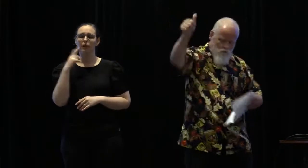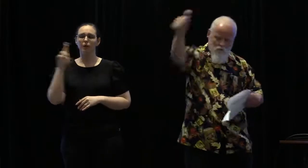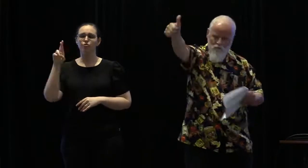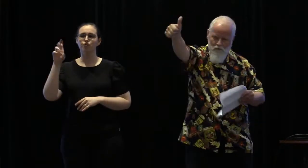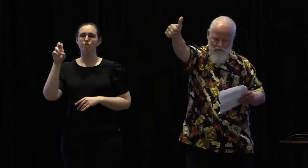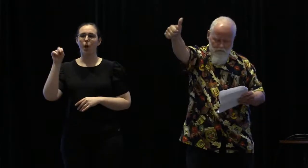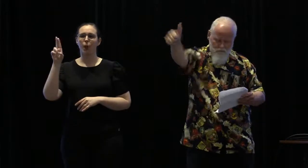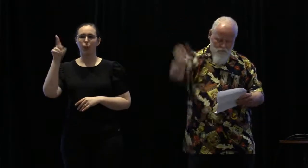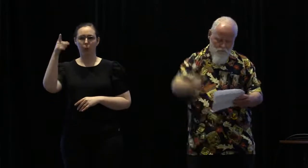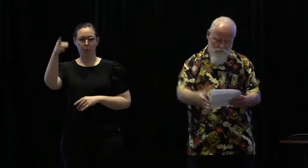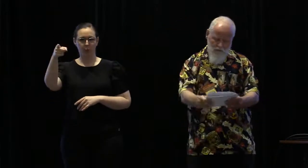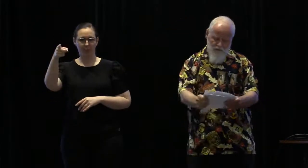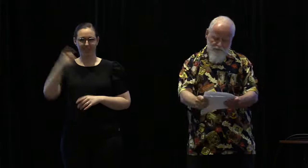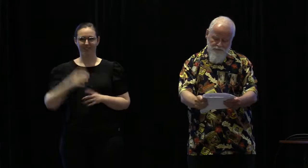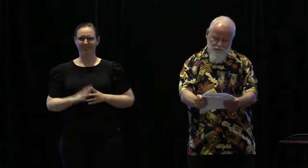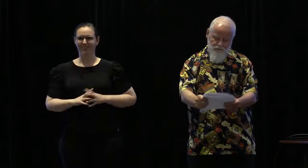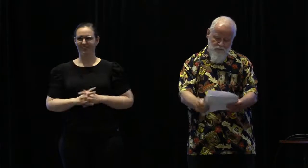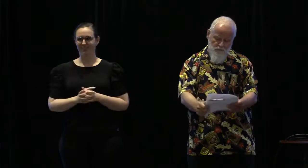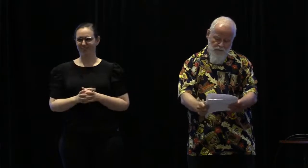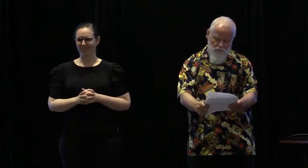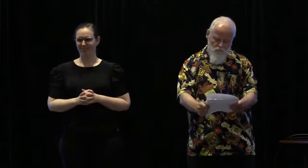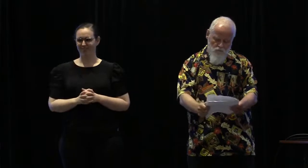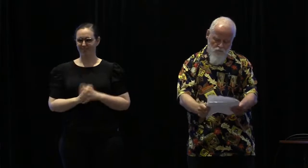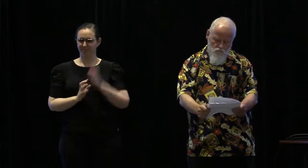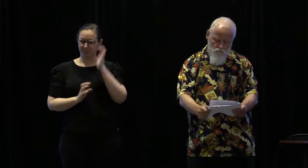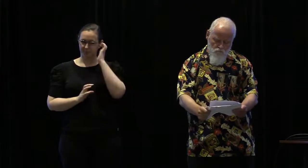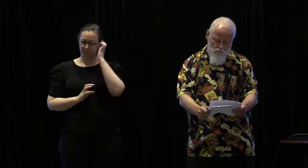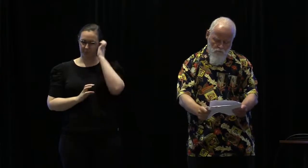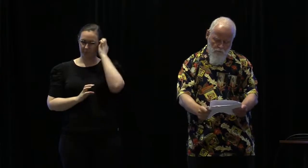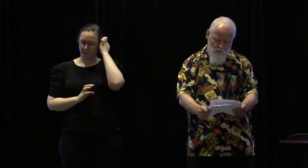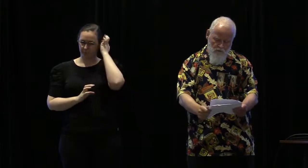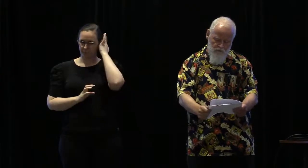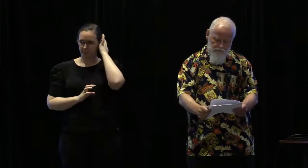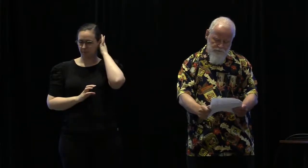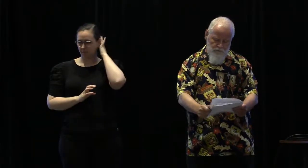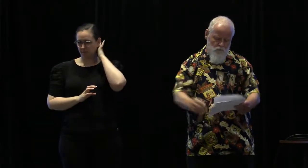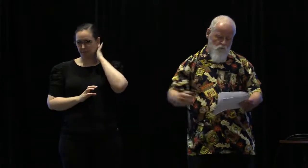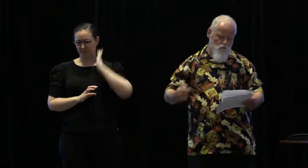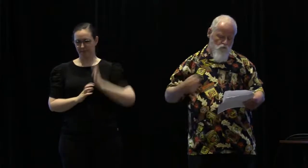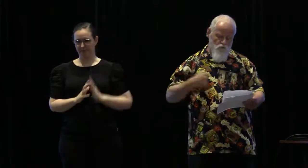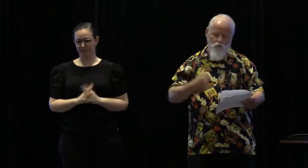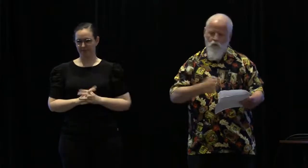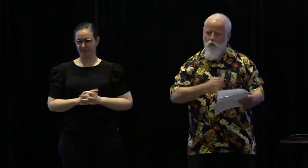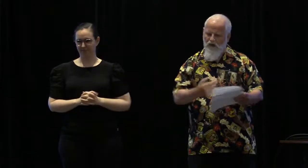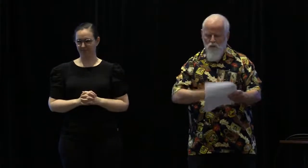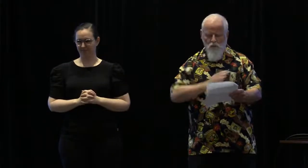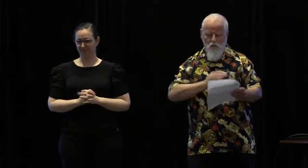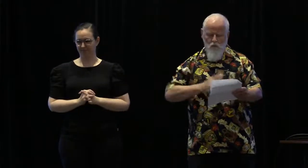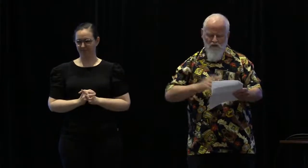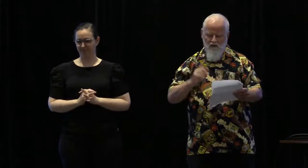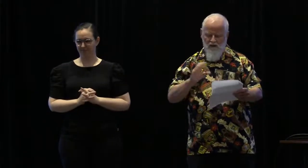Where is Renu? Renu's out there in the back. We're really glad to have her on board.